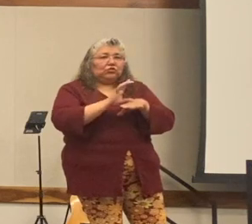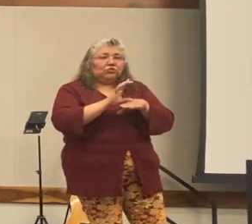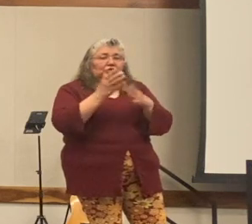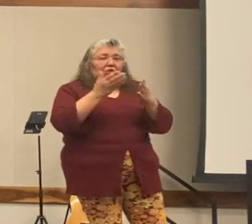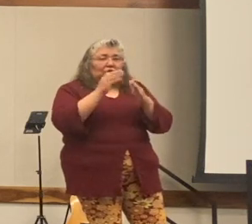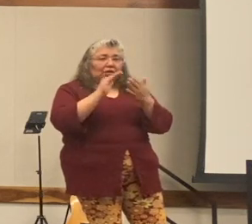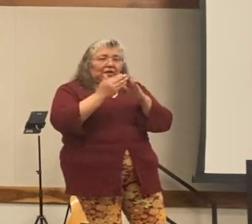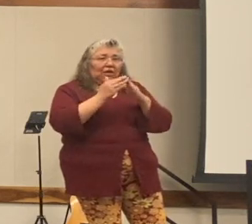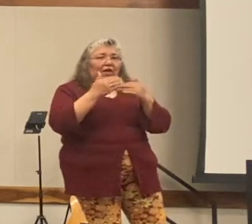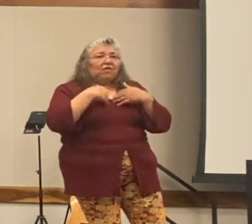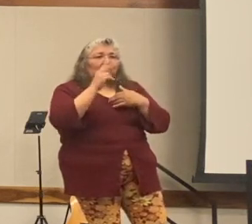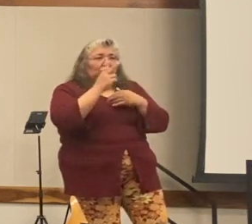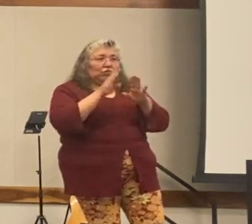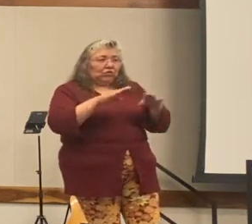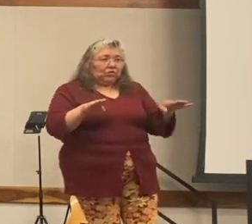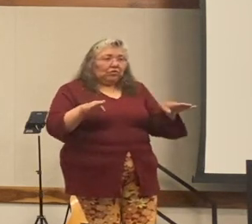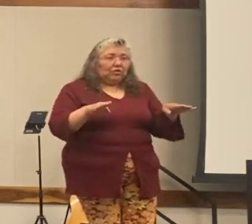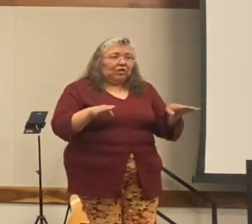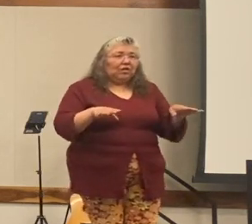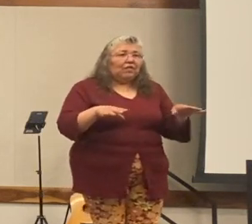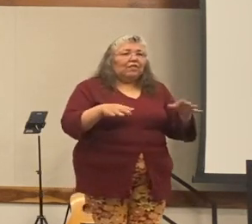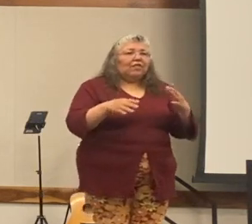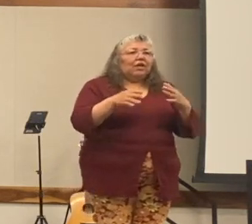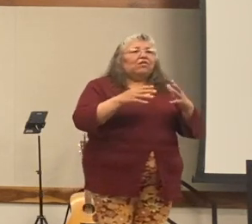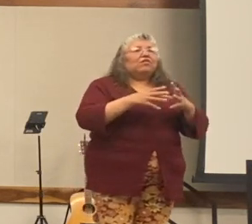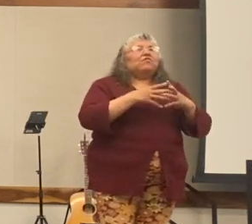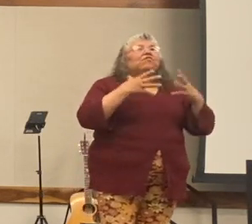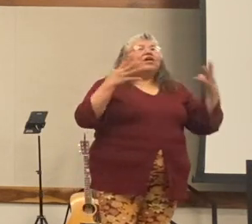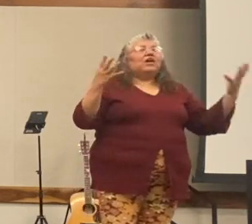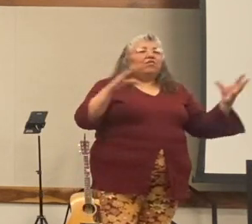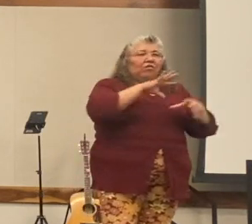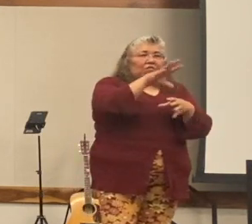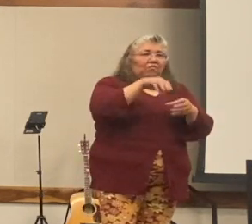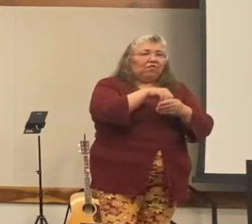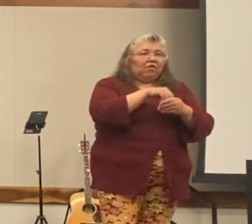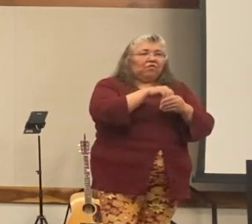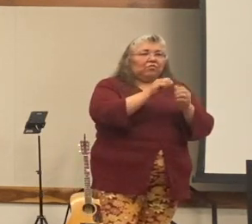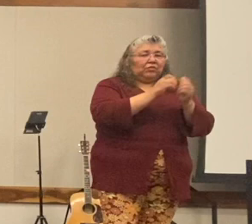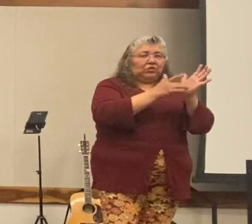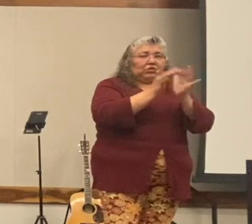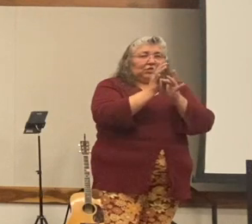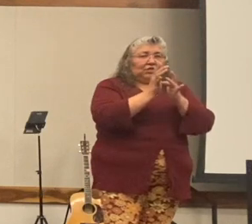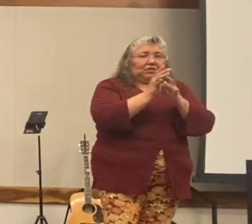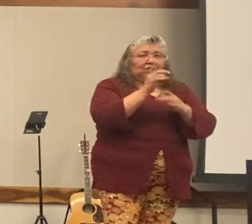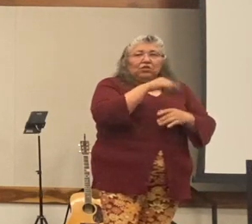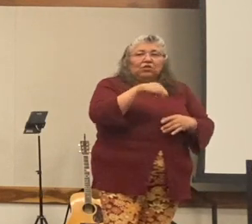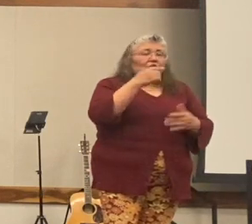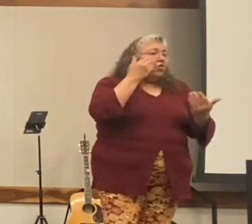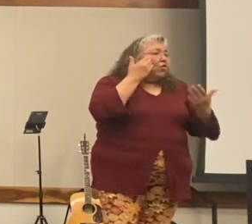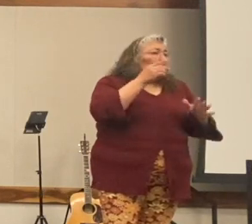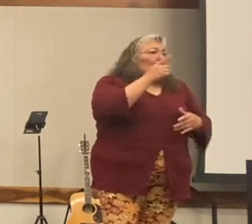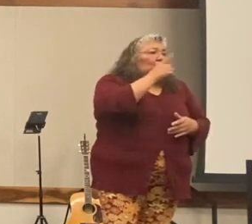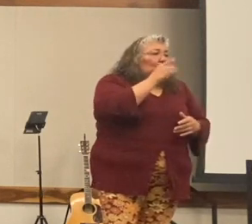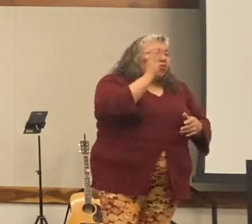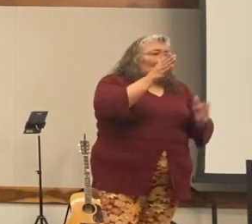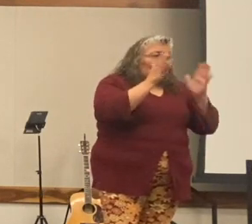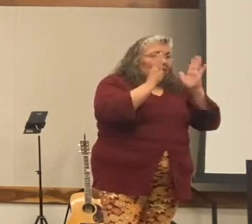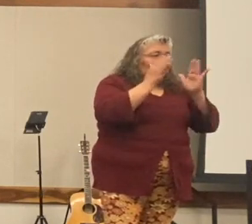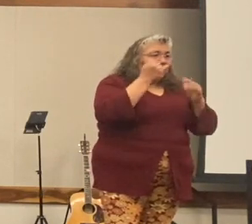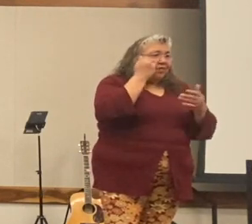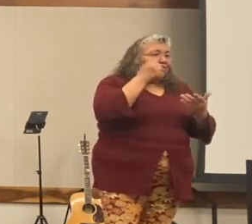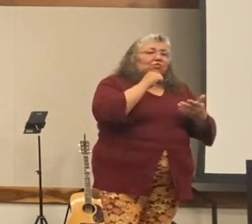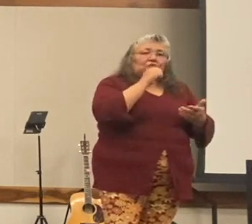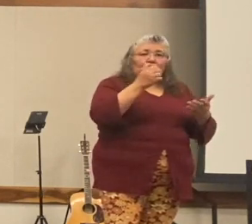town. They have two kids, and they're just heavily involved in Jesus, right? Listen to me. You don't know who will listen if you